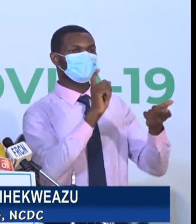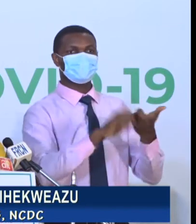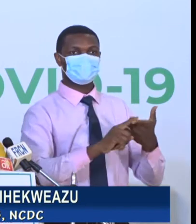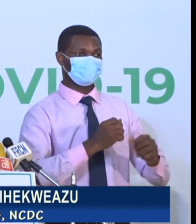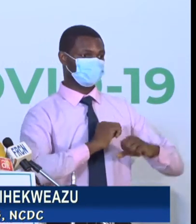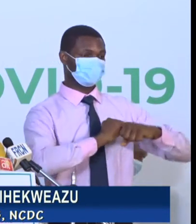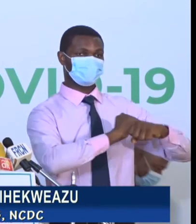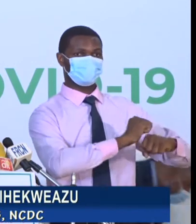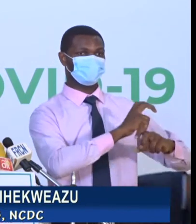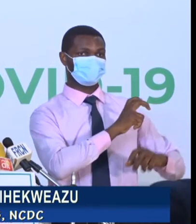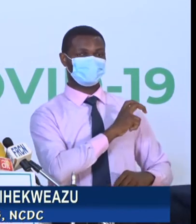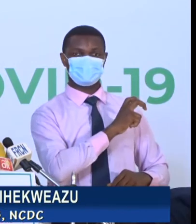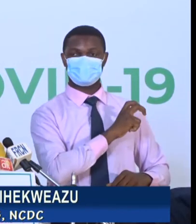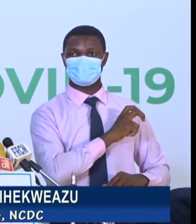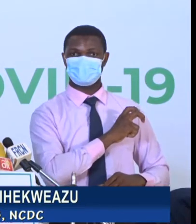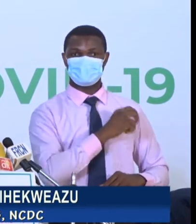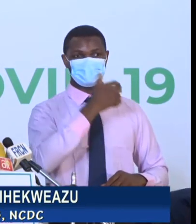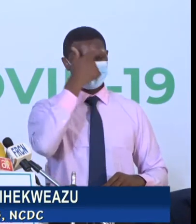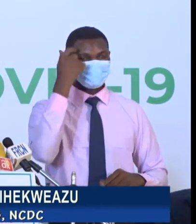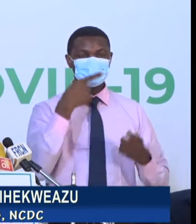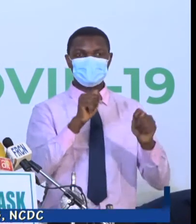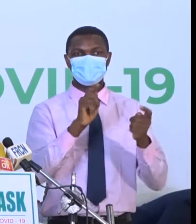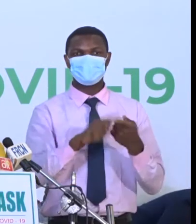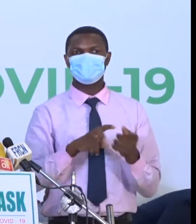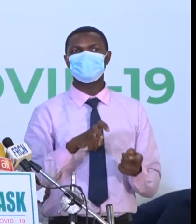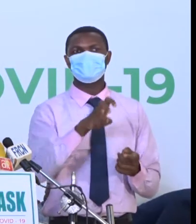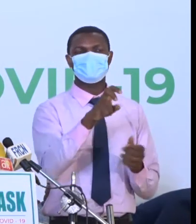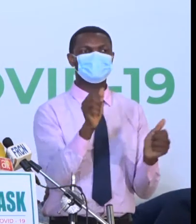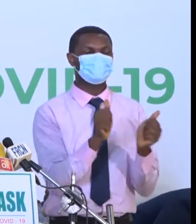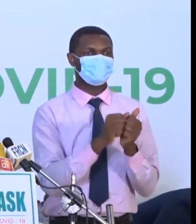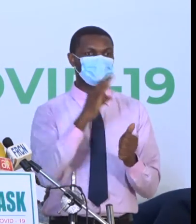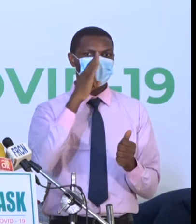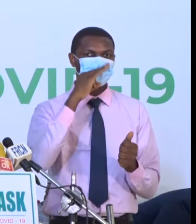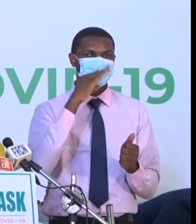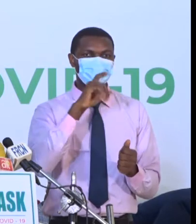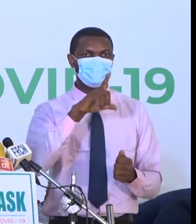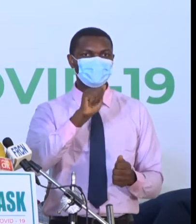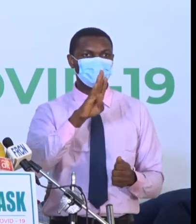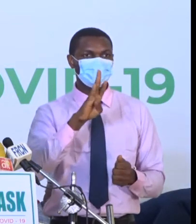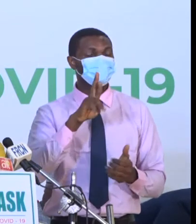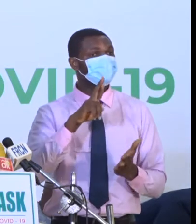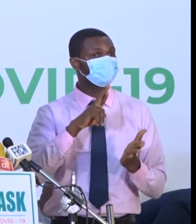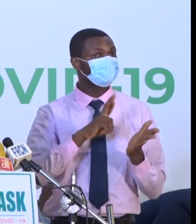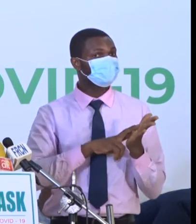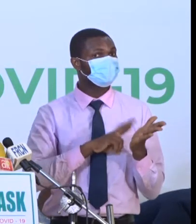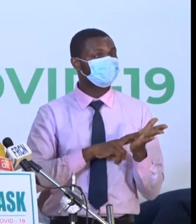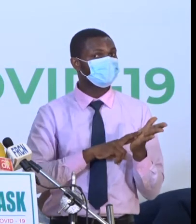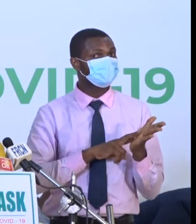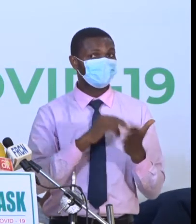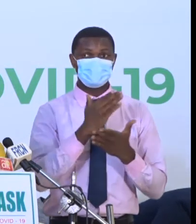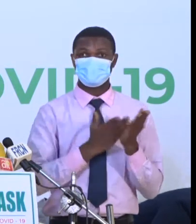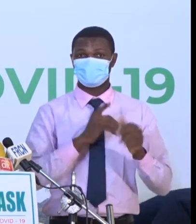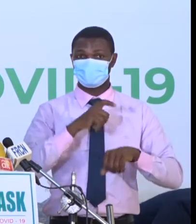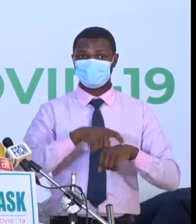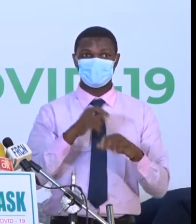agencies because they were trying to travel with fake lab results. Sometimes these results were procured